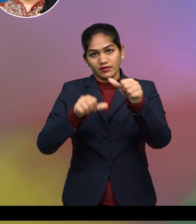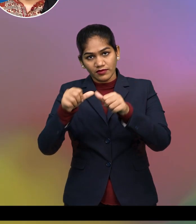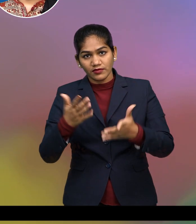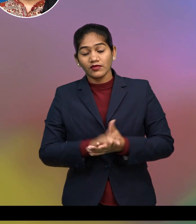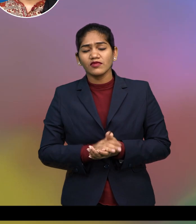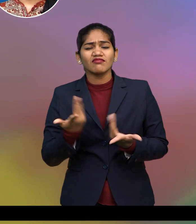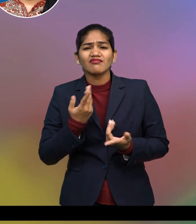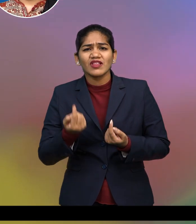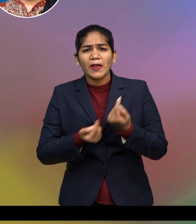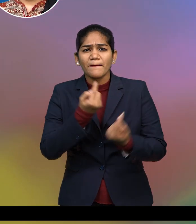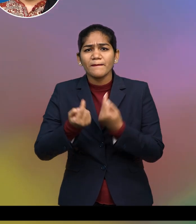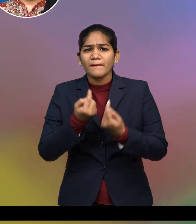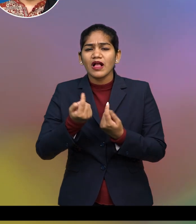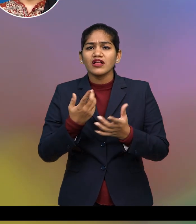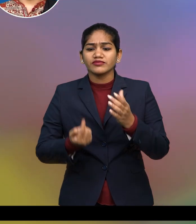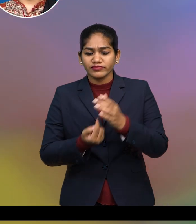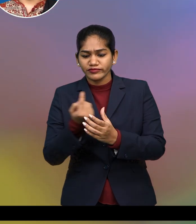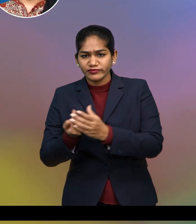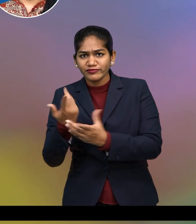to grow plants like sugarcane,